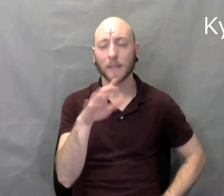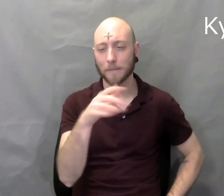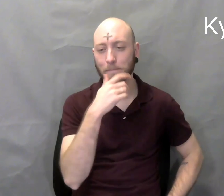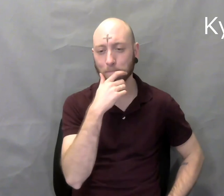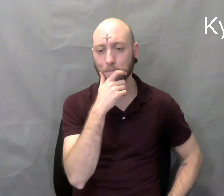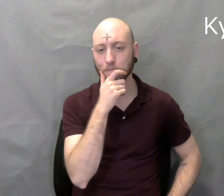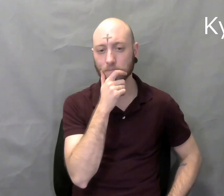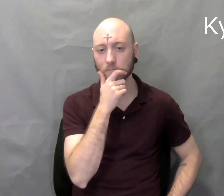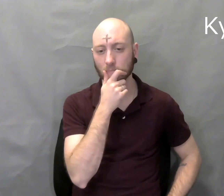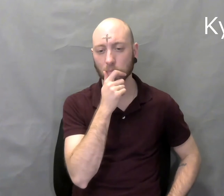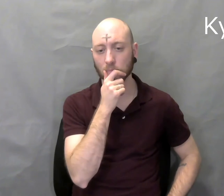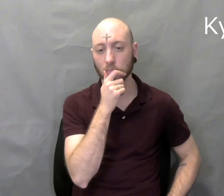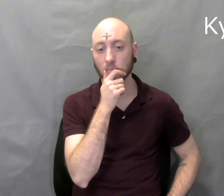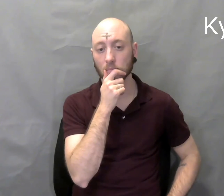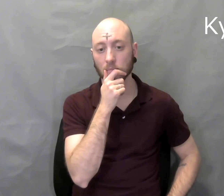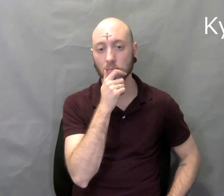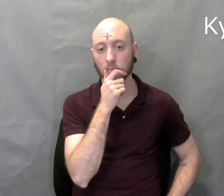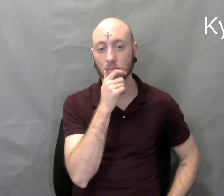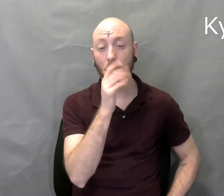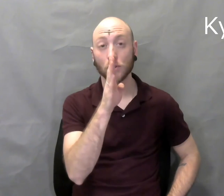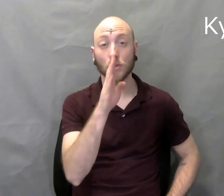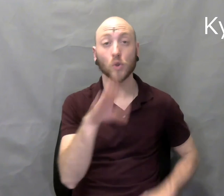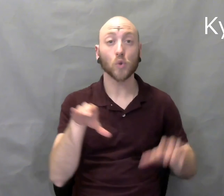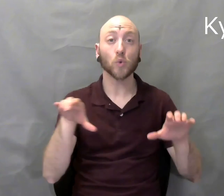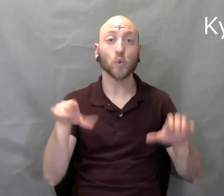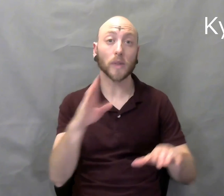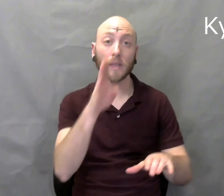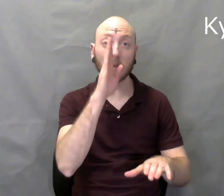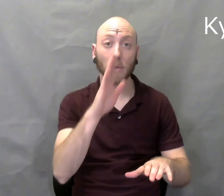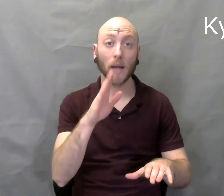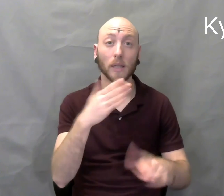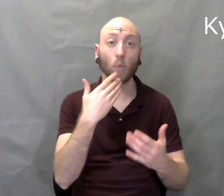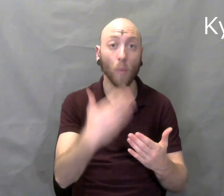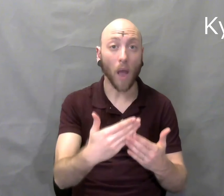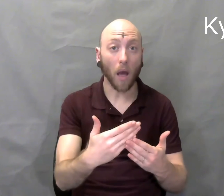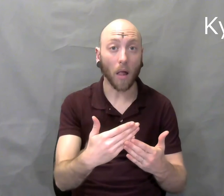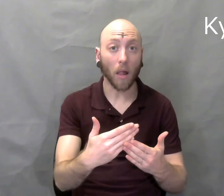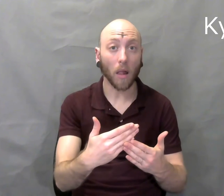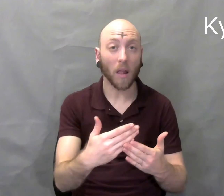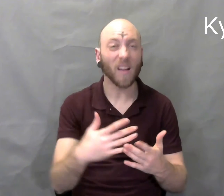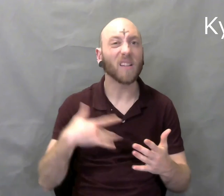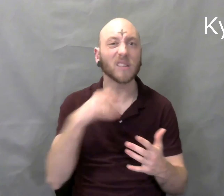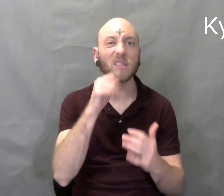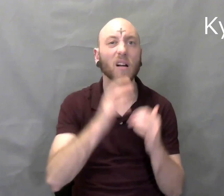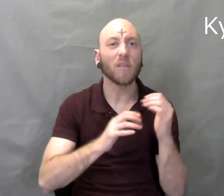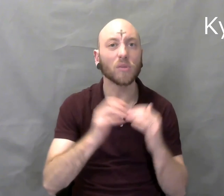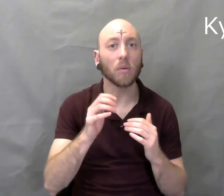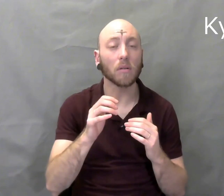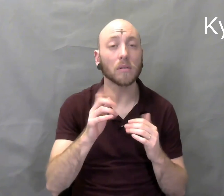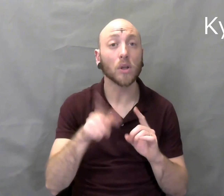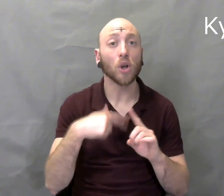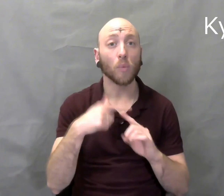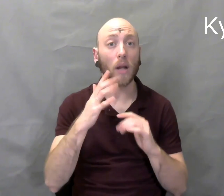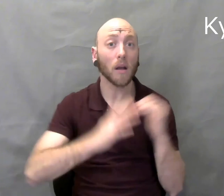your sobriety well when it feels uncomfortable, because comfort means I'm not growing. But